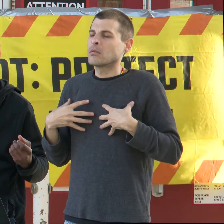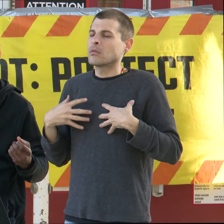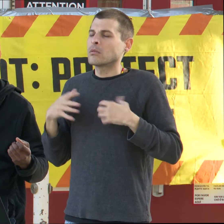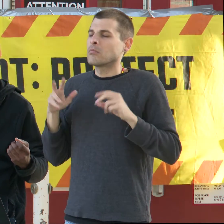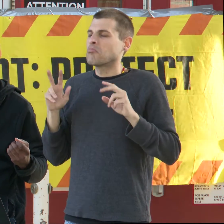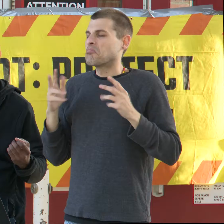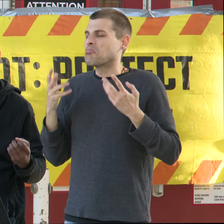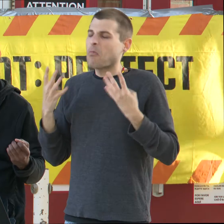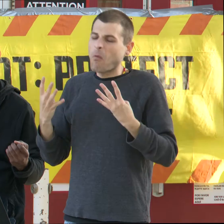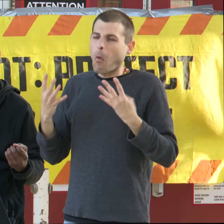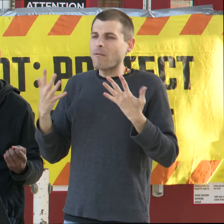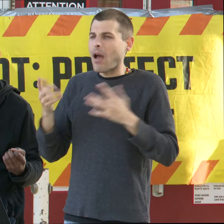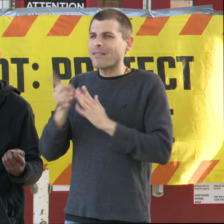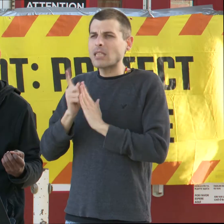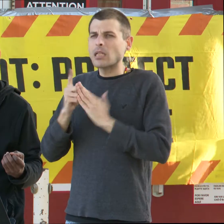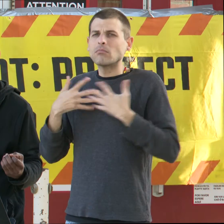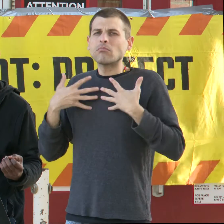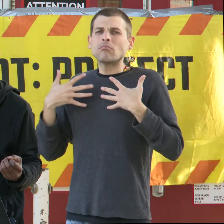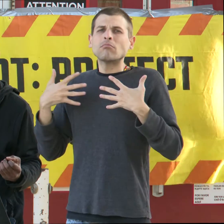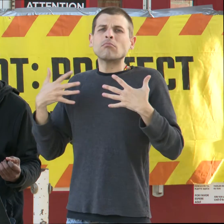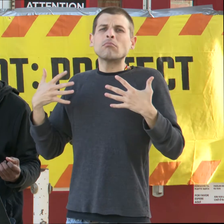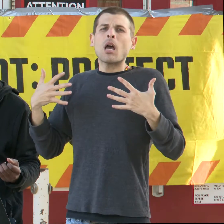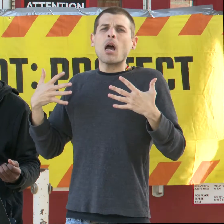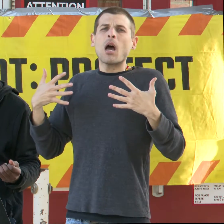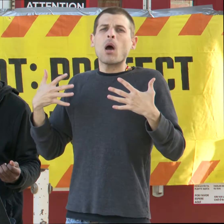count, and slowly exhale.